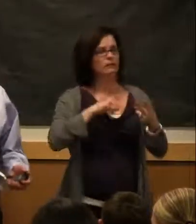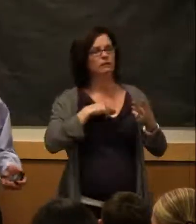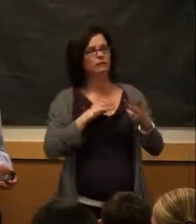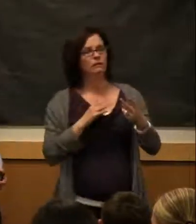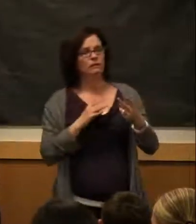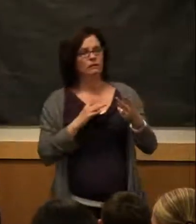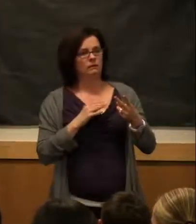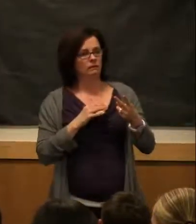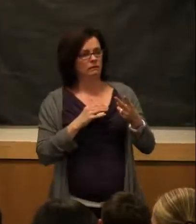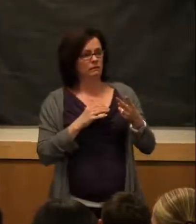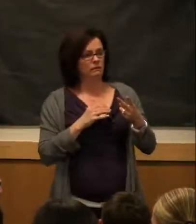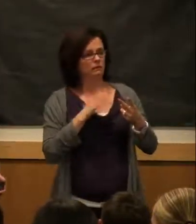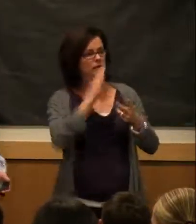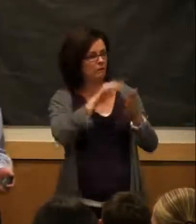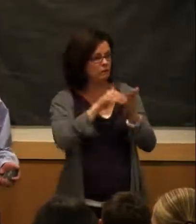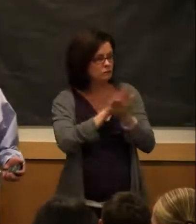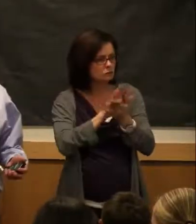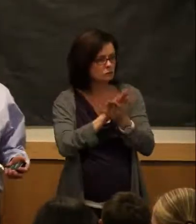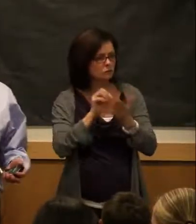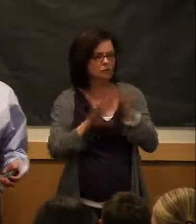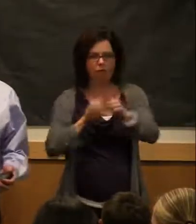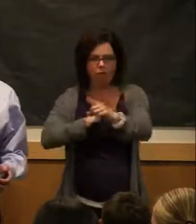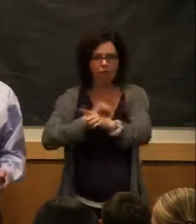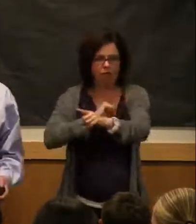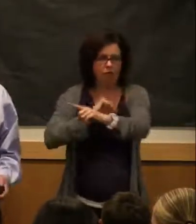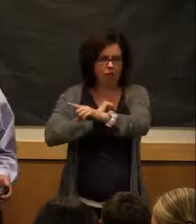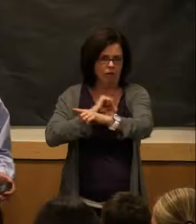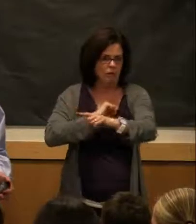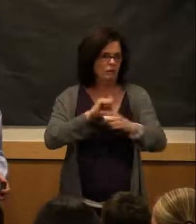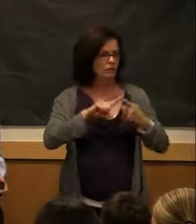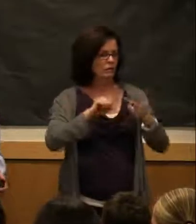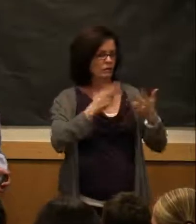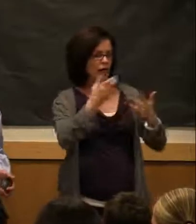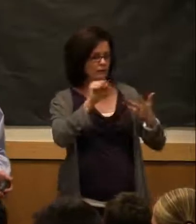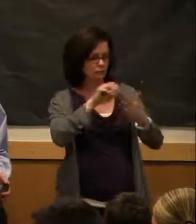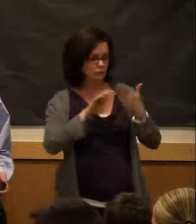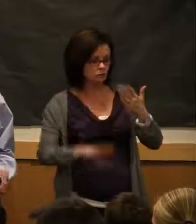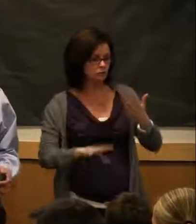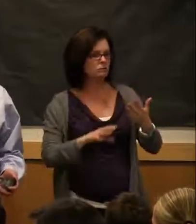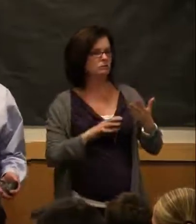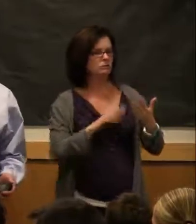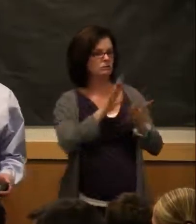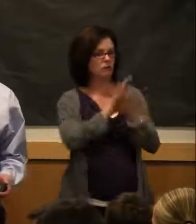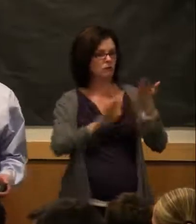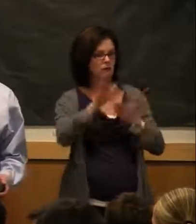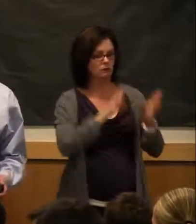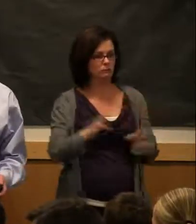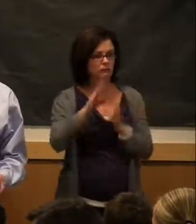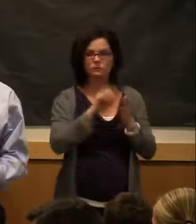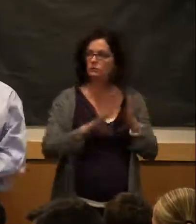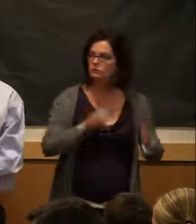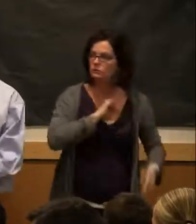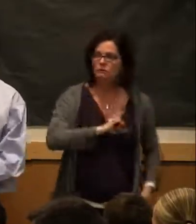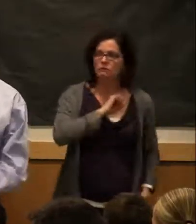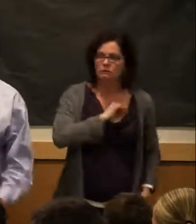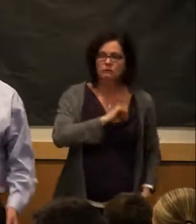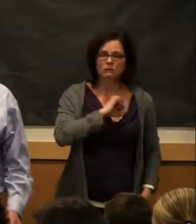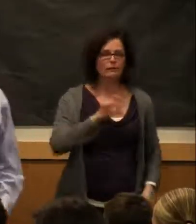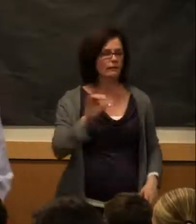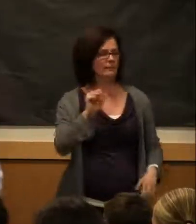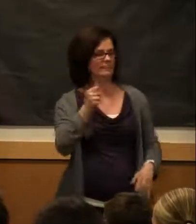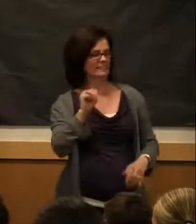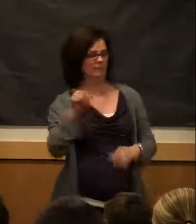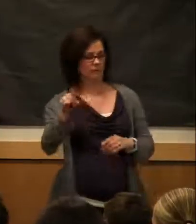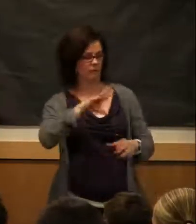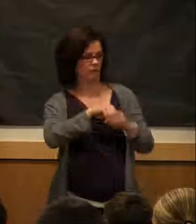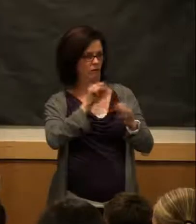We have programs for middle school students, high school students, and college prep students, like Sam was when